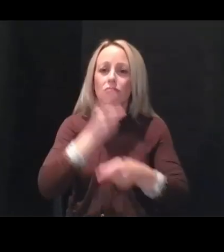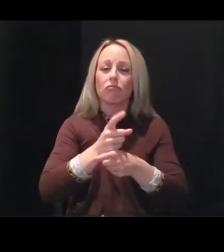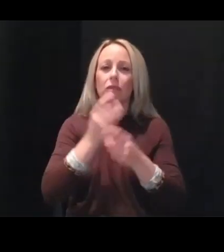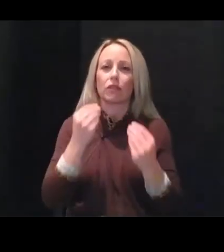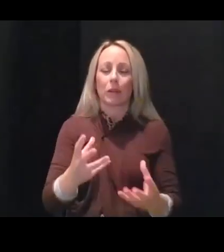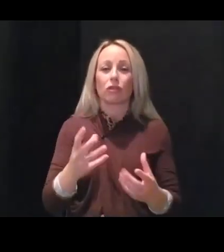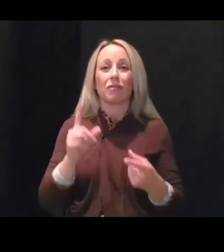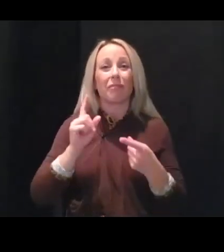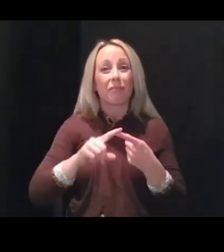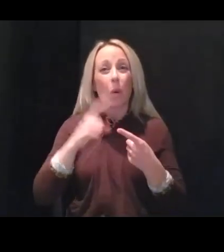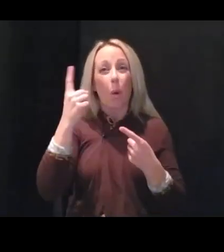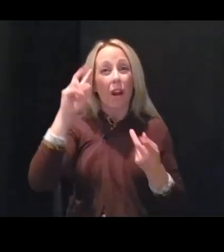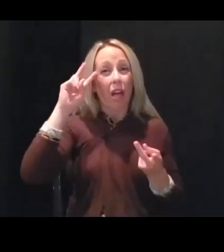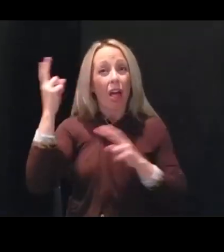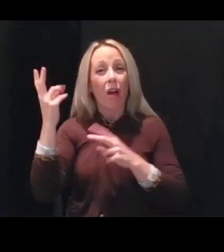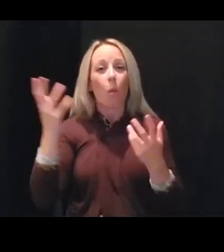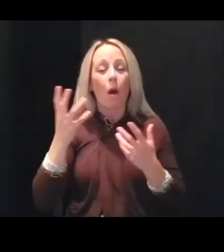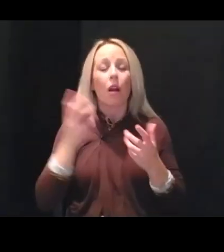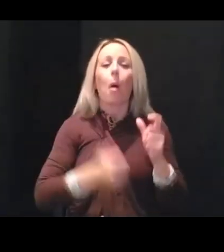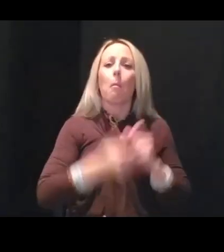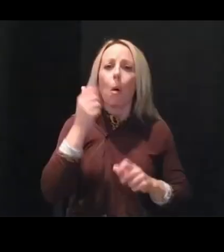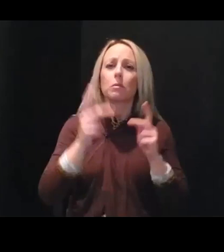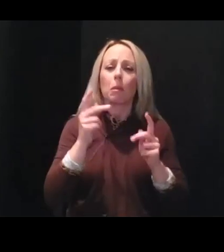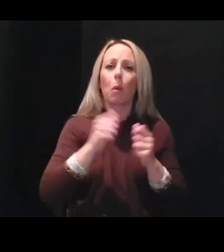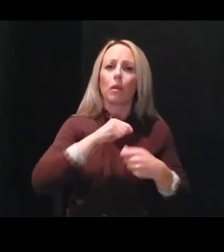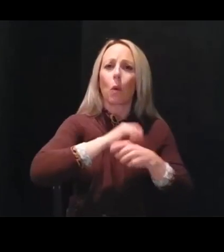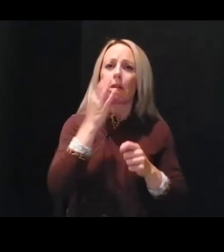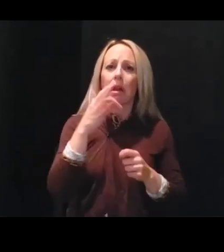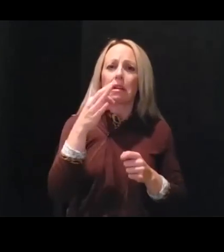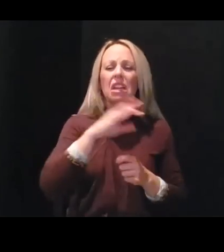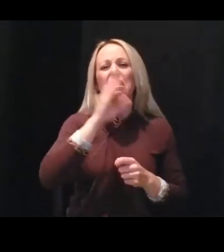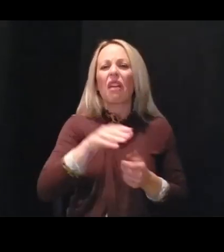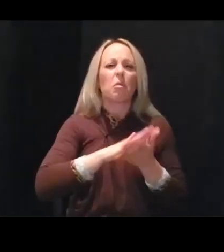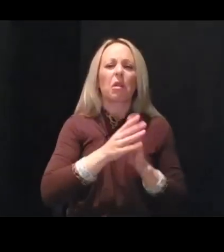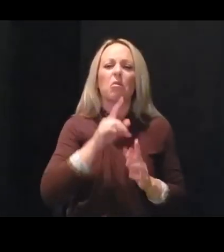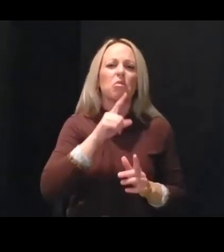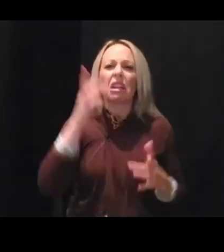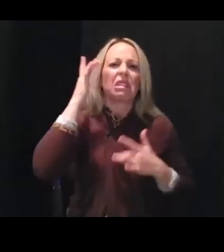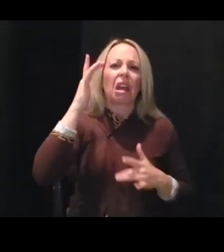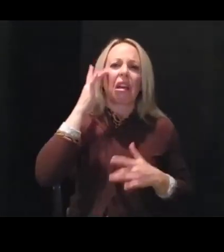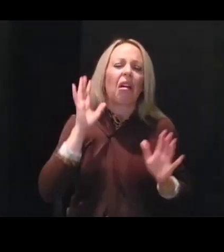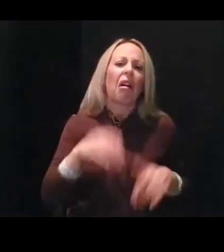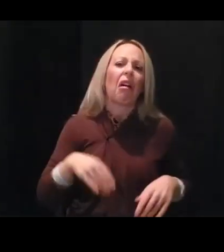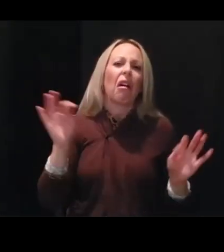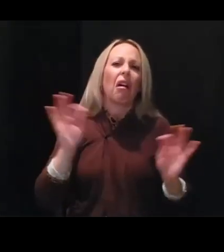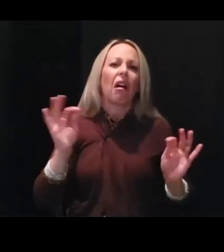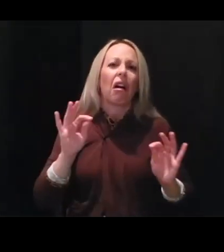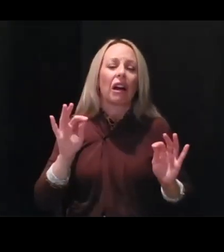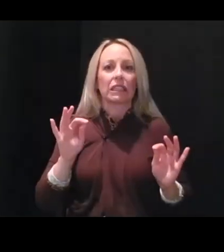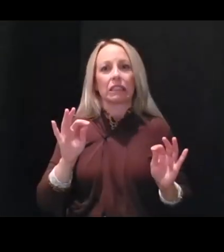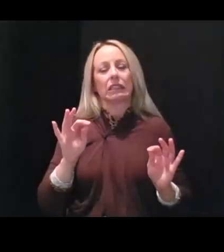with COVID-19 don't get very sick, so it's no big deal. First, it's hard to get a handle on just how many people